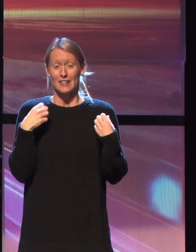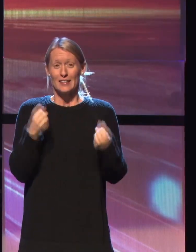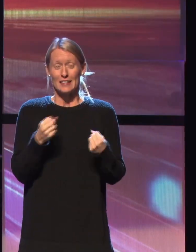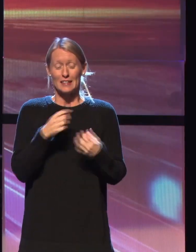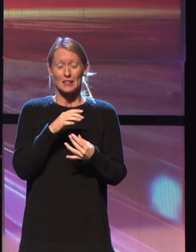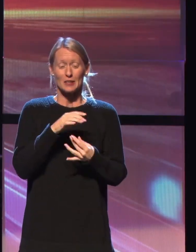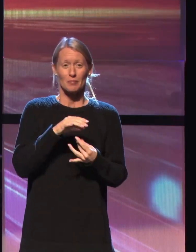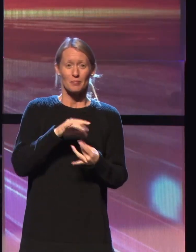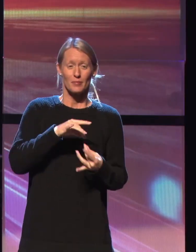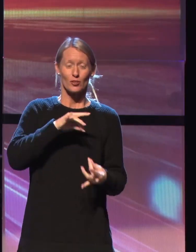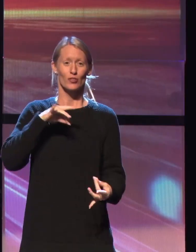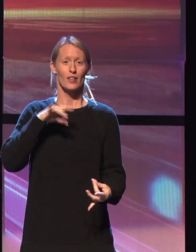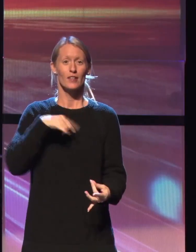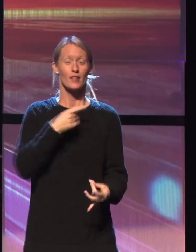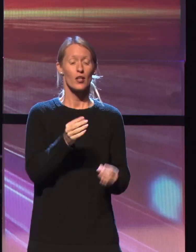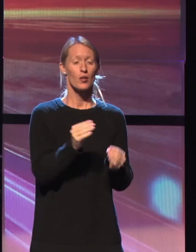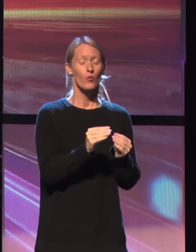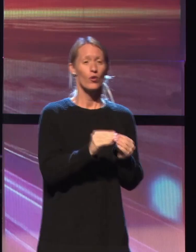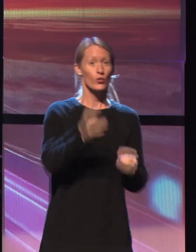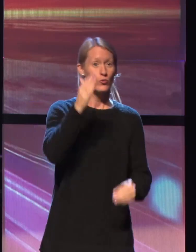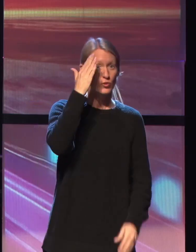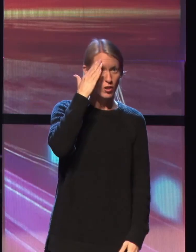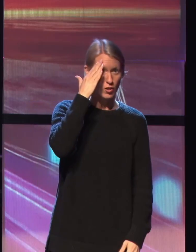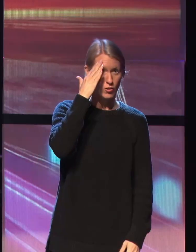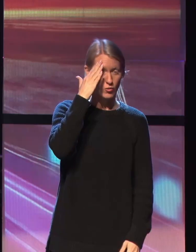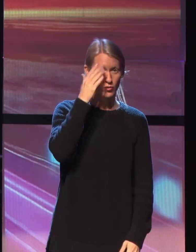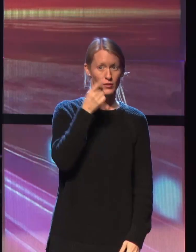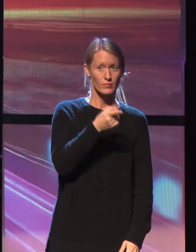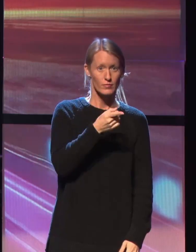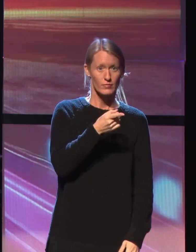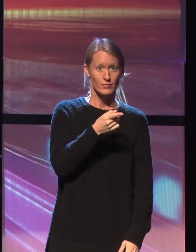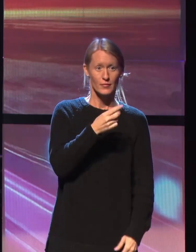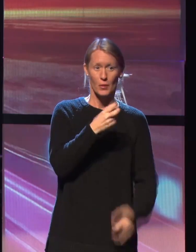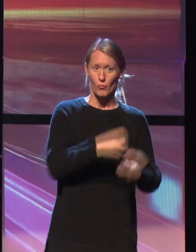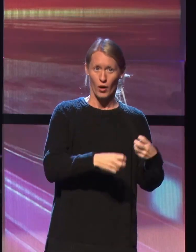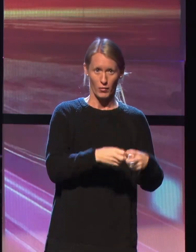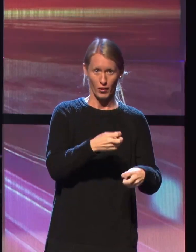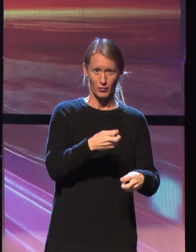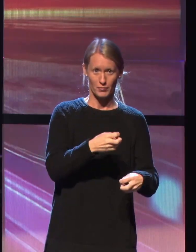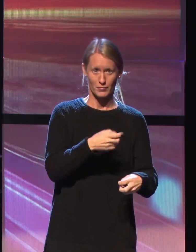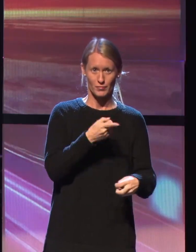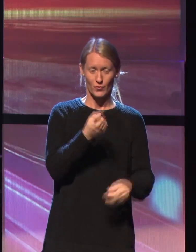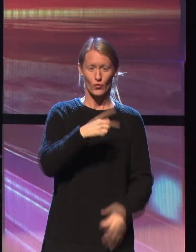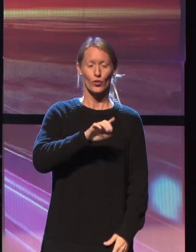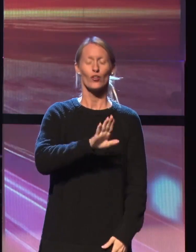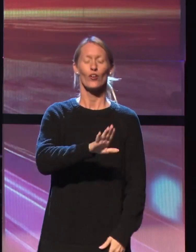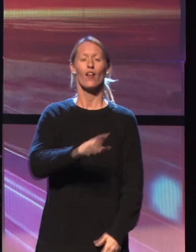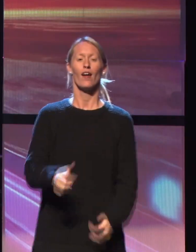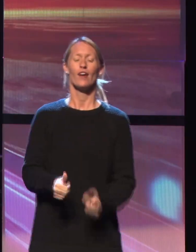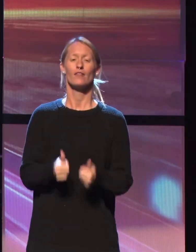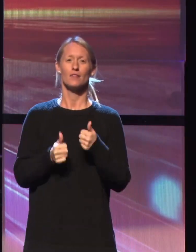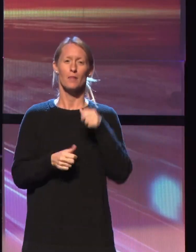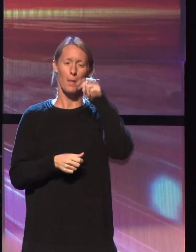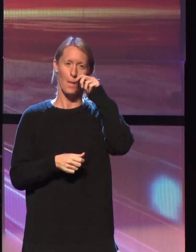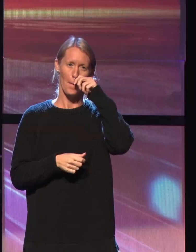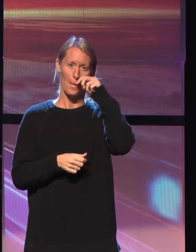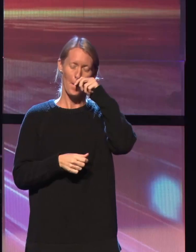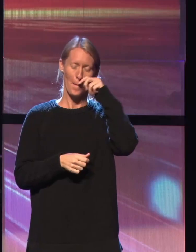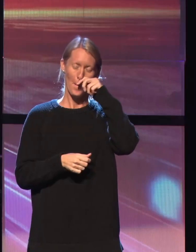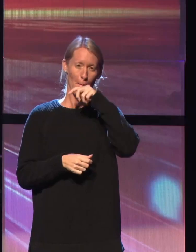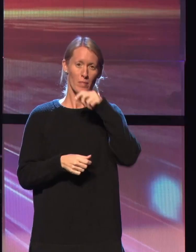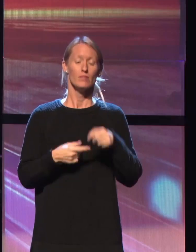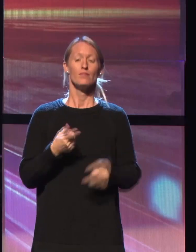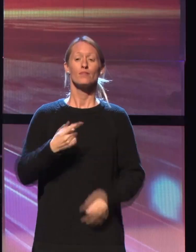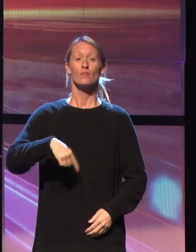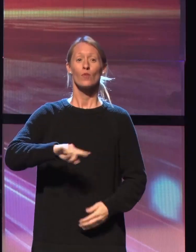So that's just kind of how it works. The more you know about the Revelation, the more problematic it probably is for your life, right? But we've just kind of been exploring it.